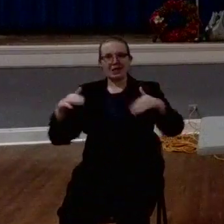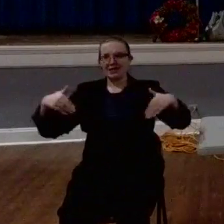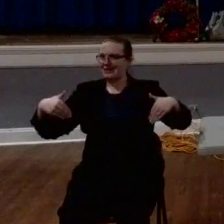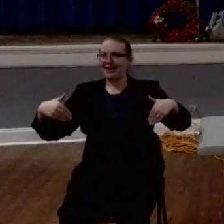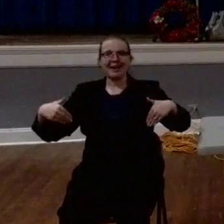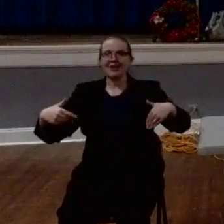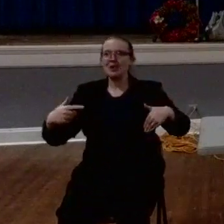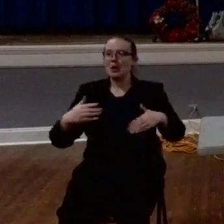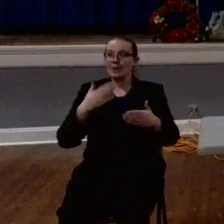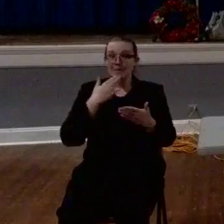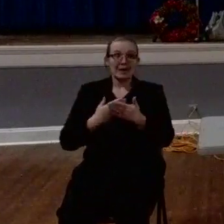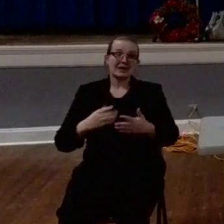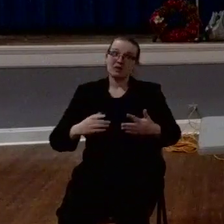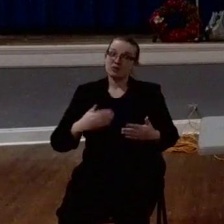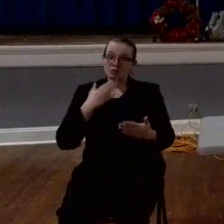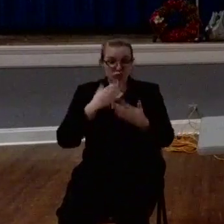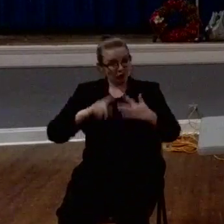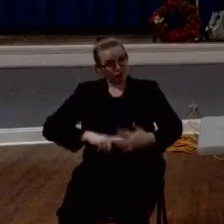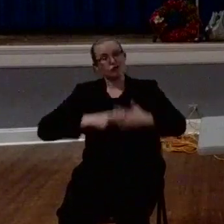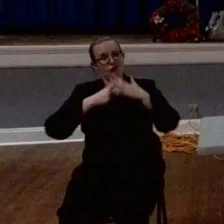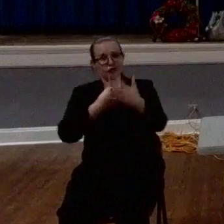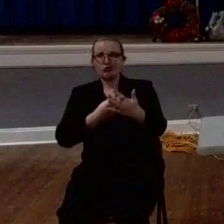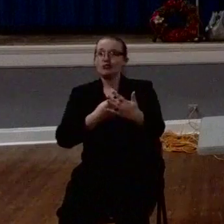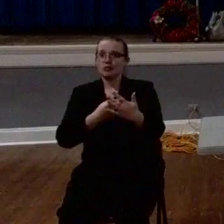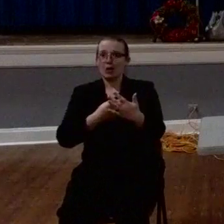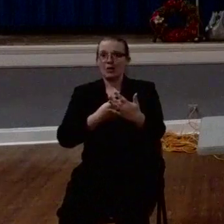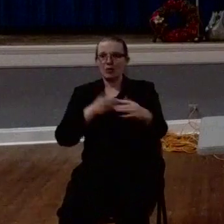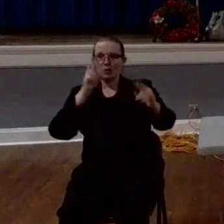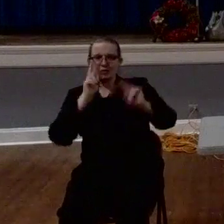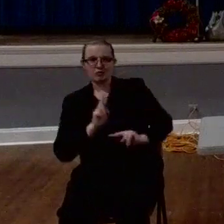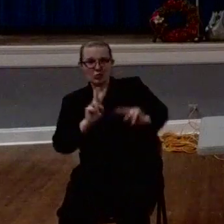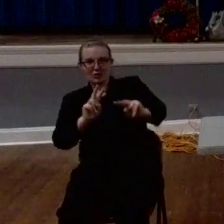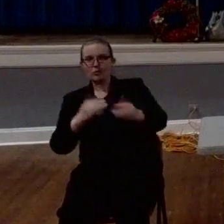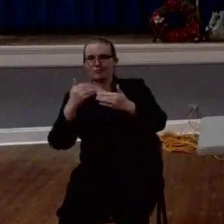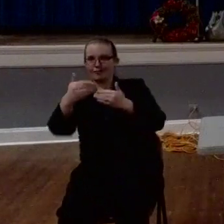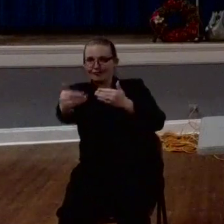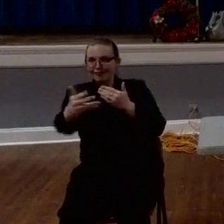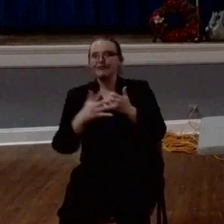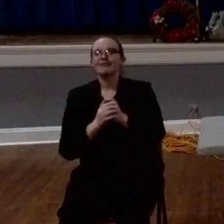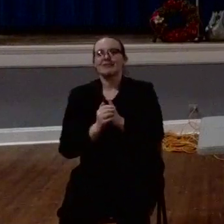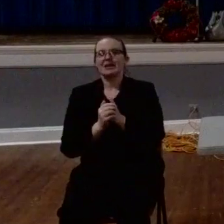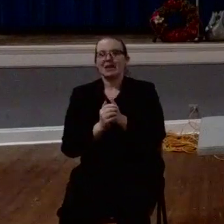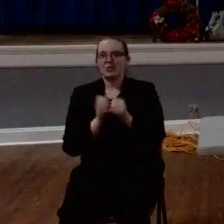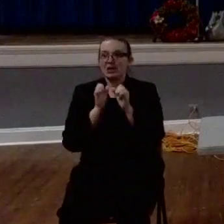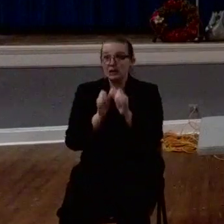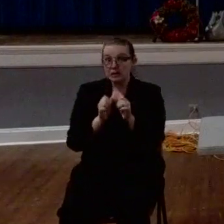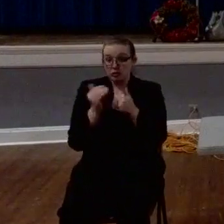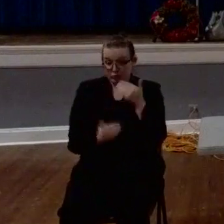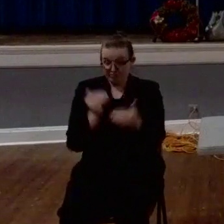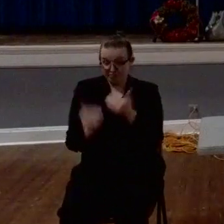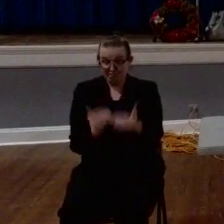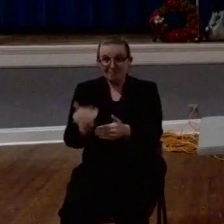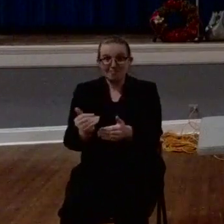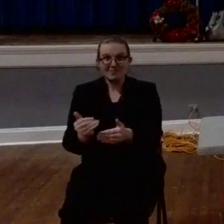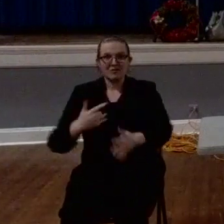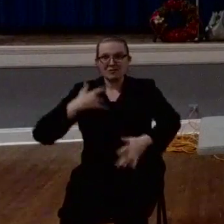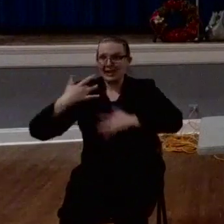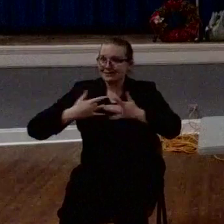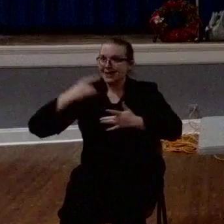us a real good springboard into what we can look forward to in the future and continue to build some momentum and excitement around